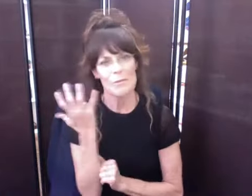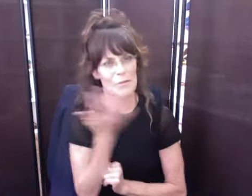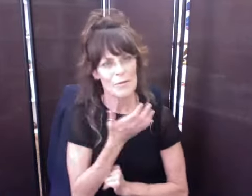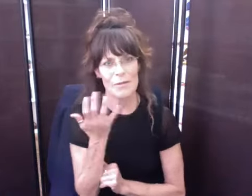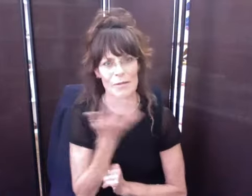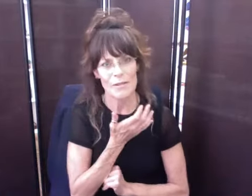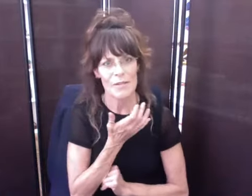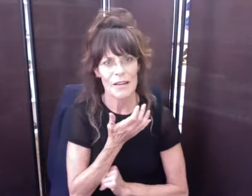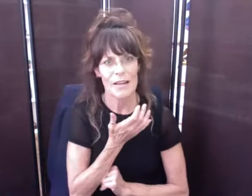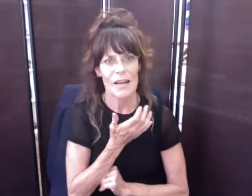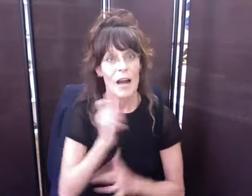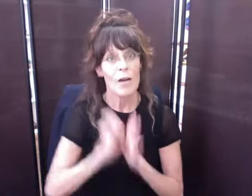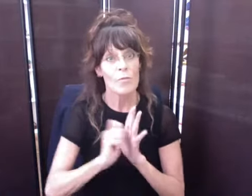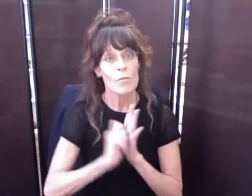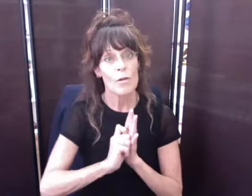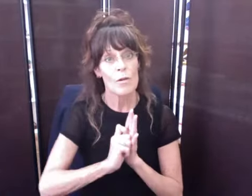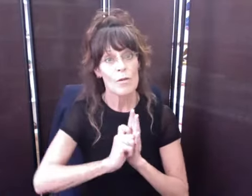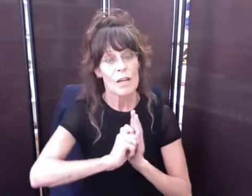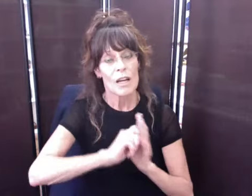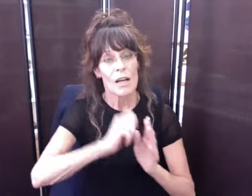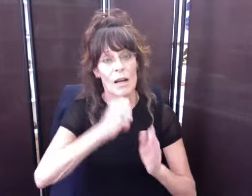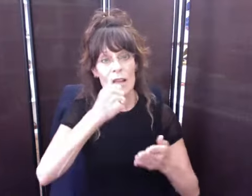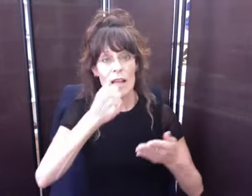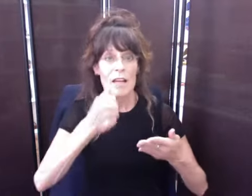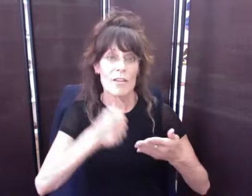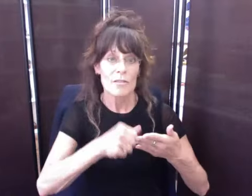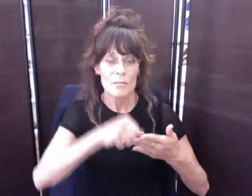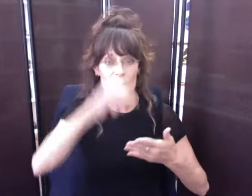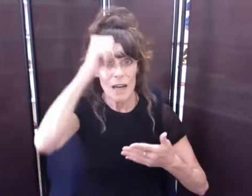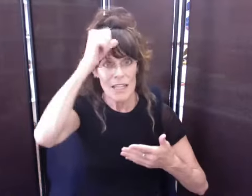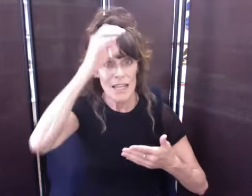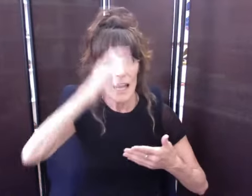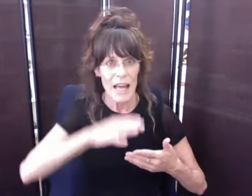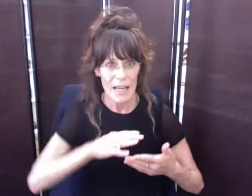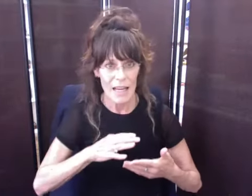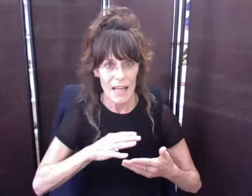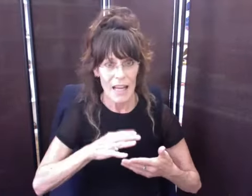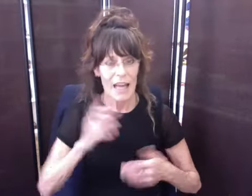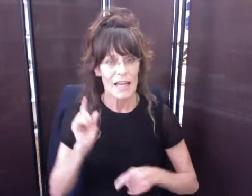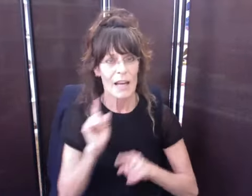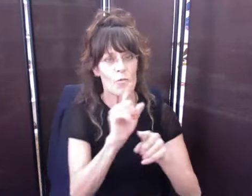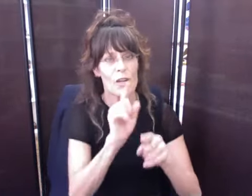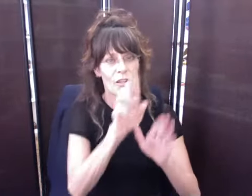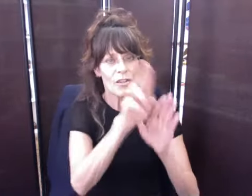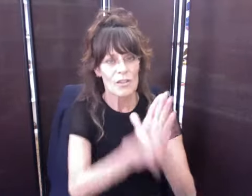dad who had passed away when I was 6 years old, and I went to his grave and I read this letter at his gravesite. My dad was an inordinately honorable